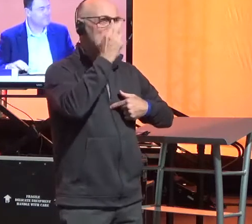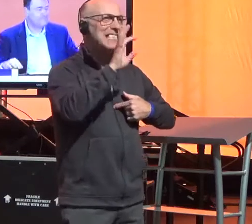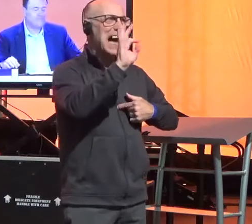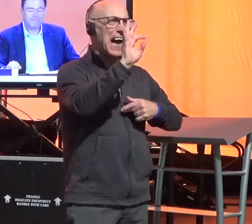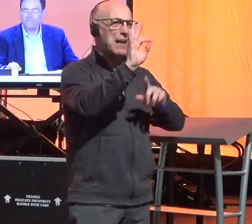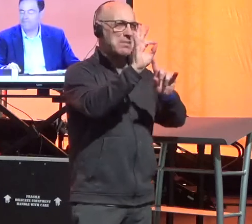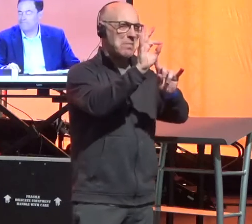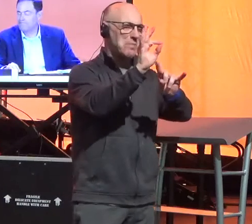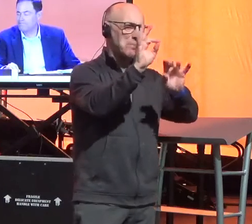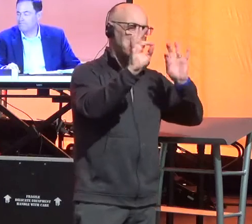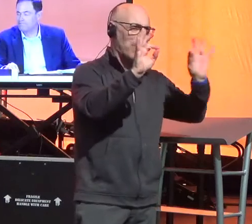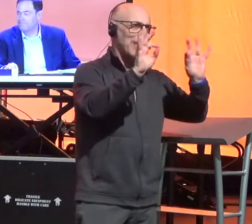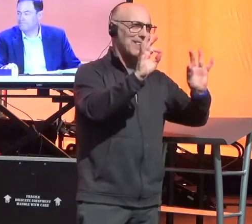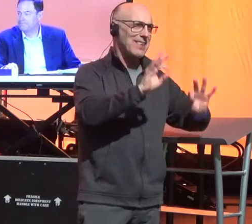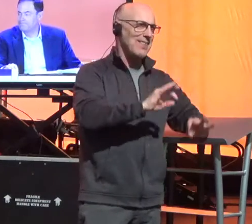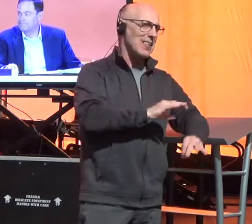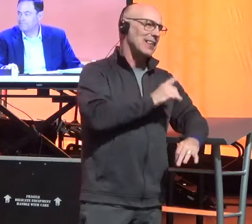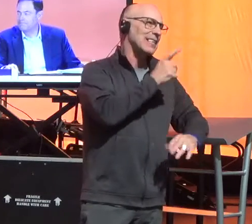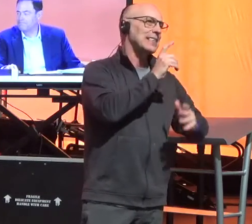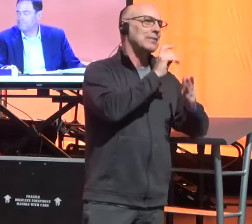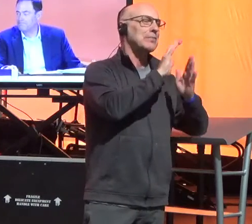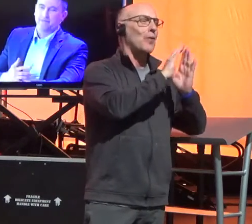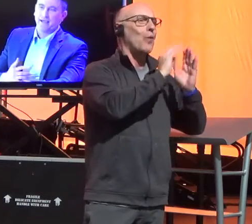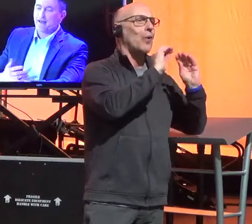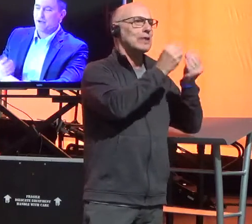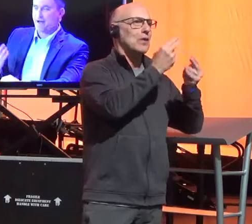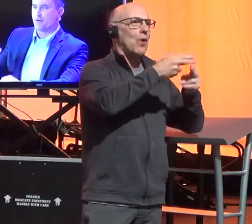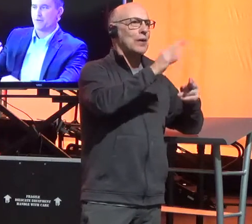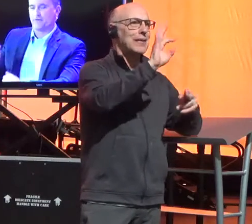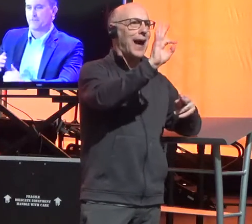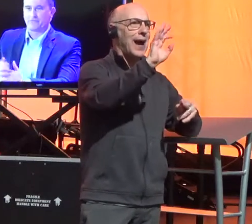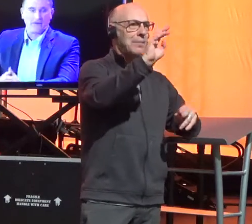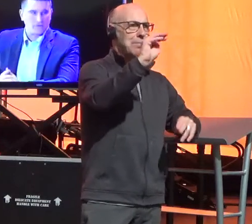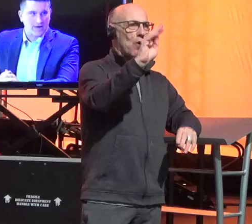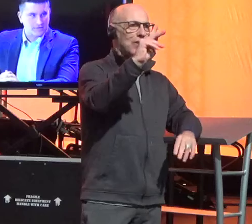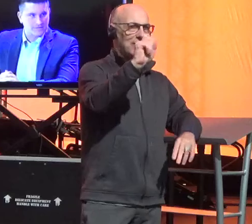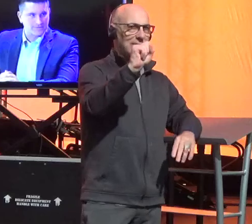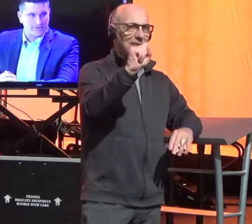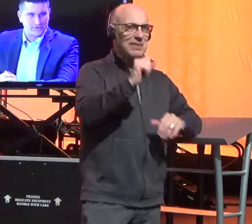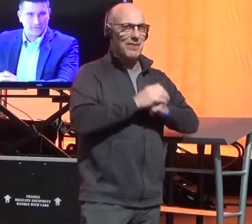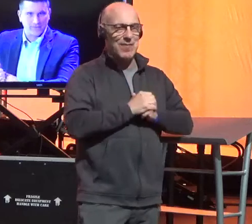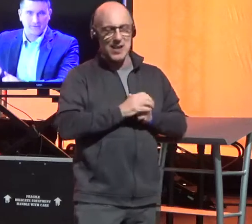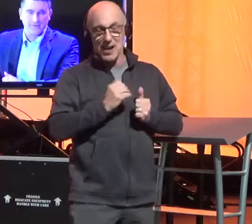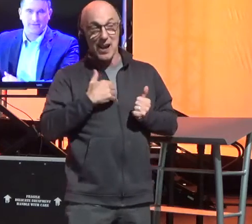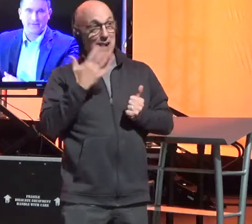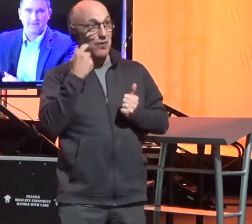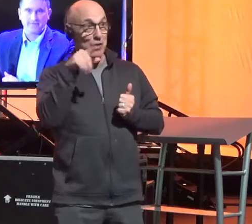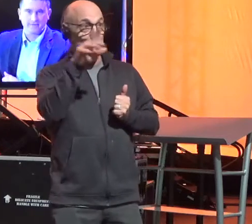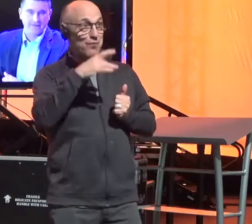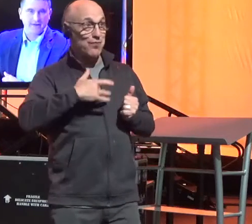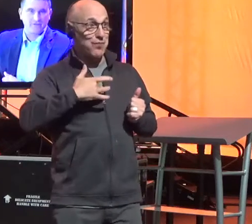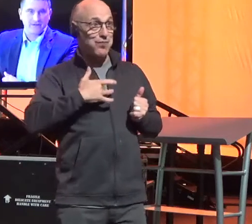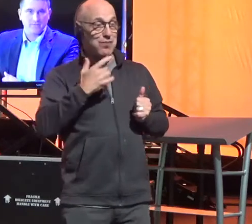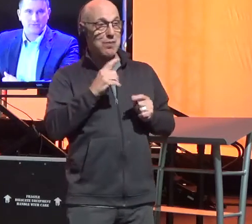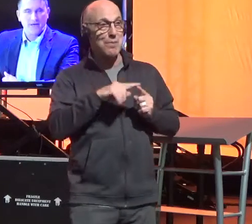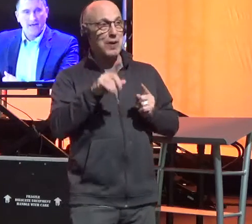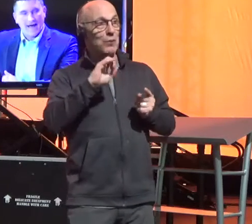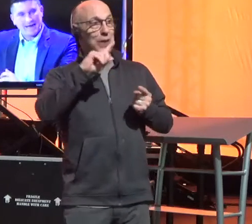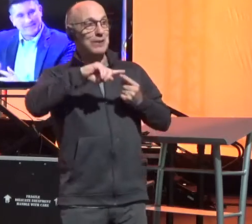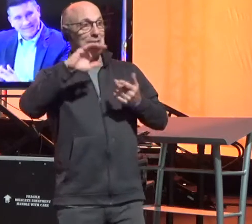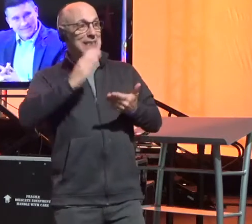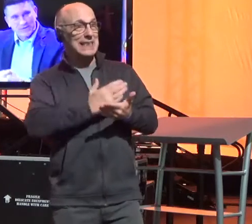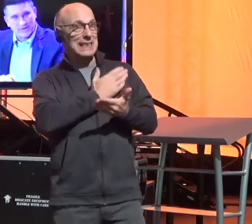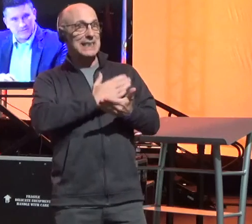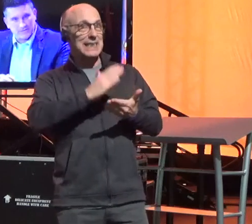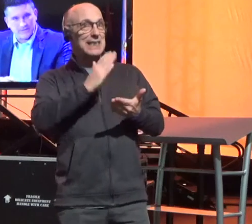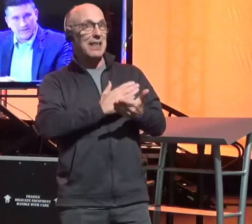The other thing that kind of comes to mind, though, I don't know if you guys felt it, but in the singing of the hymns, I